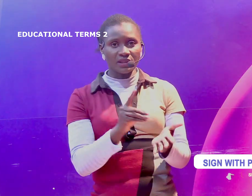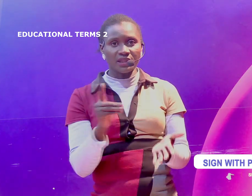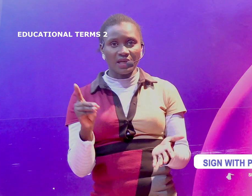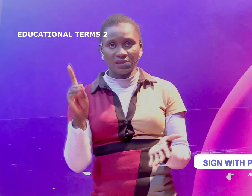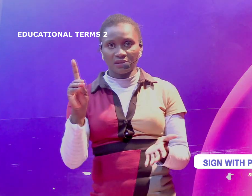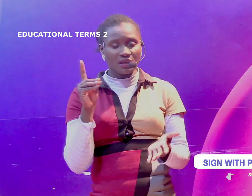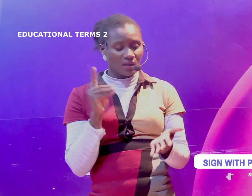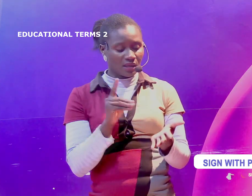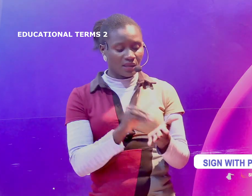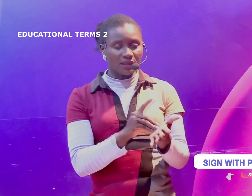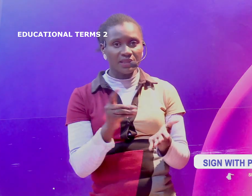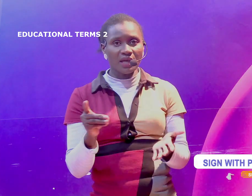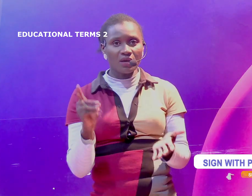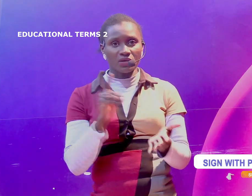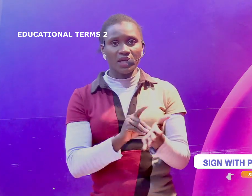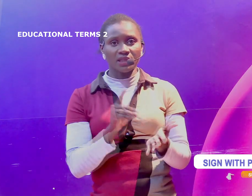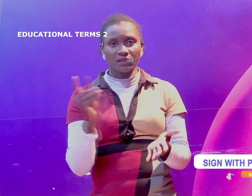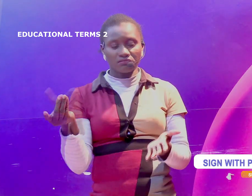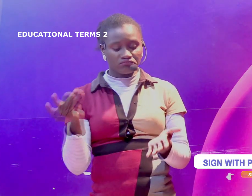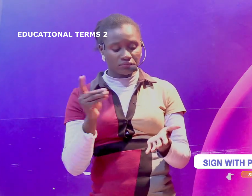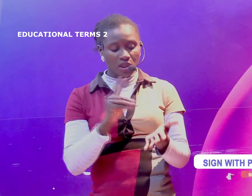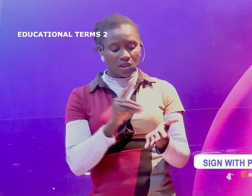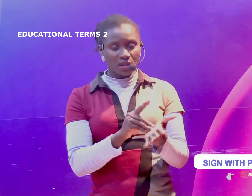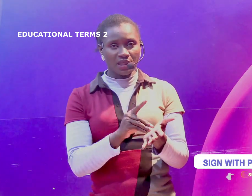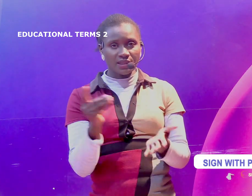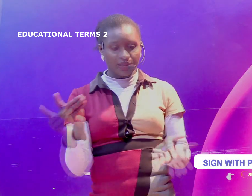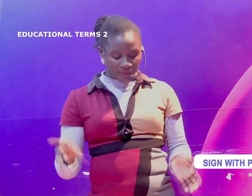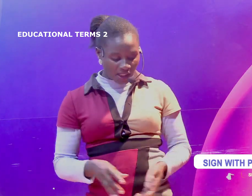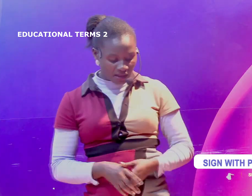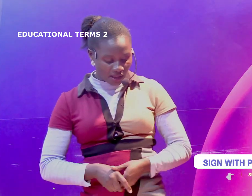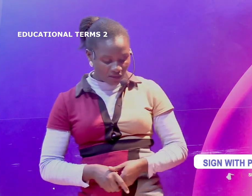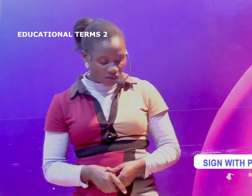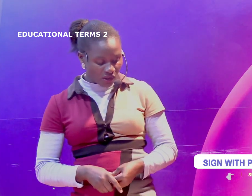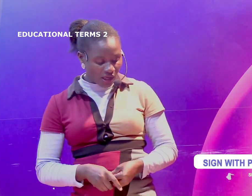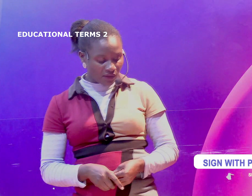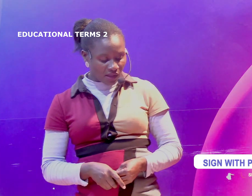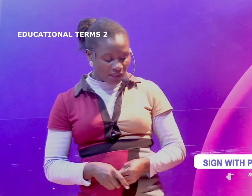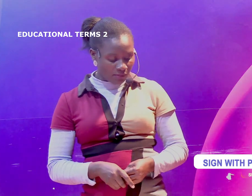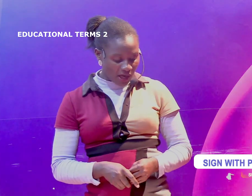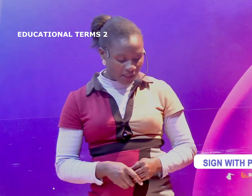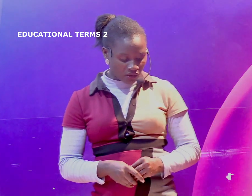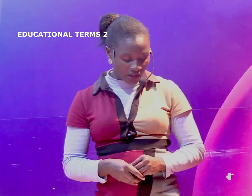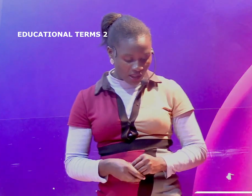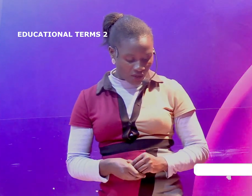data, data or data, data. And then you also have laboratory. How do we